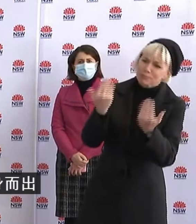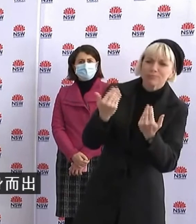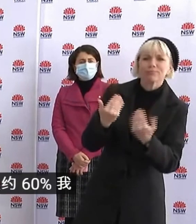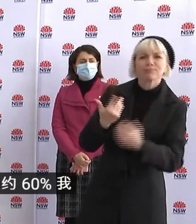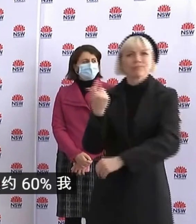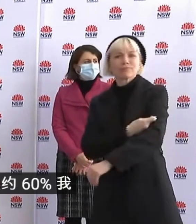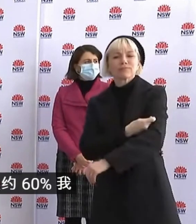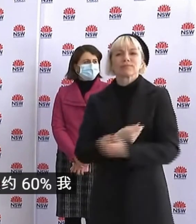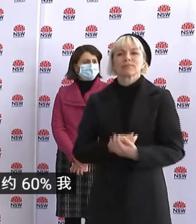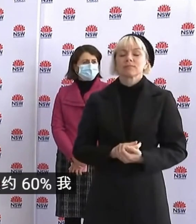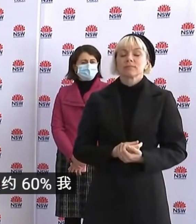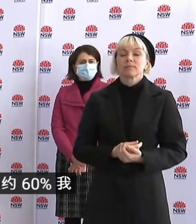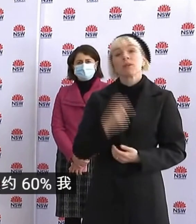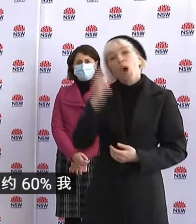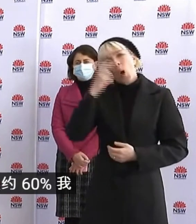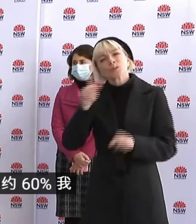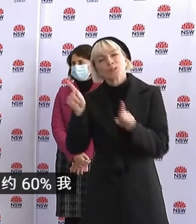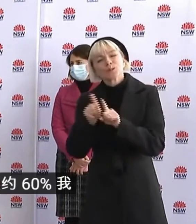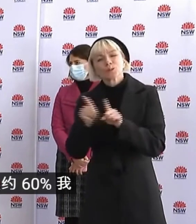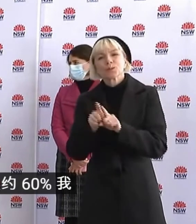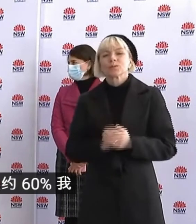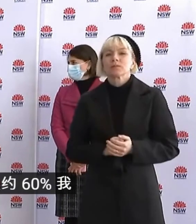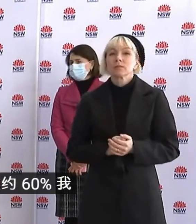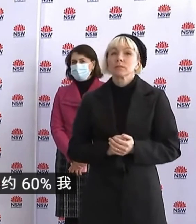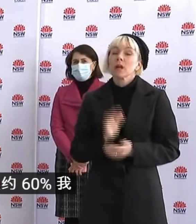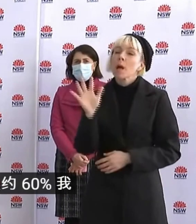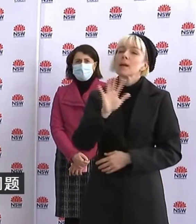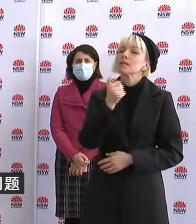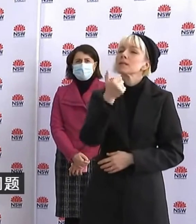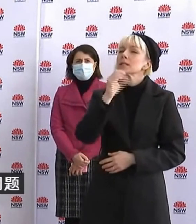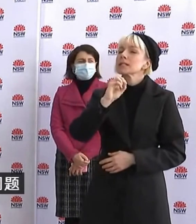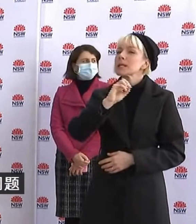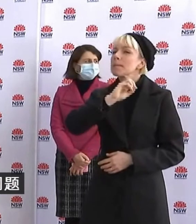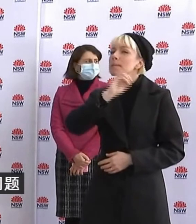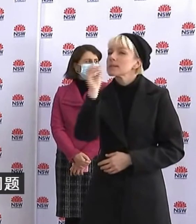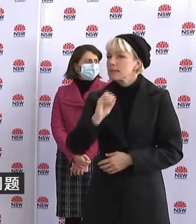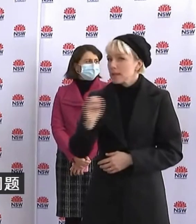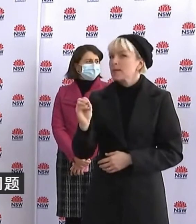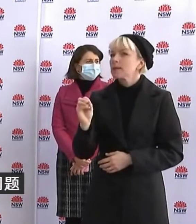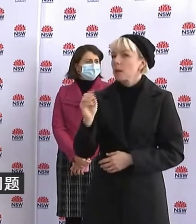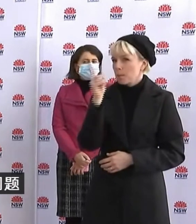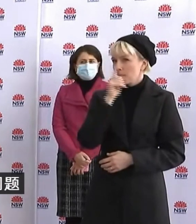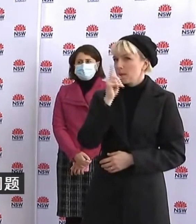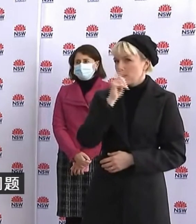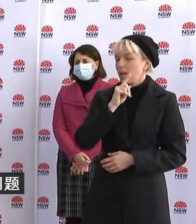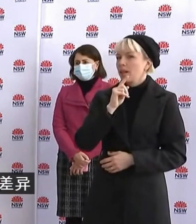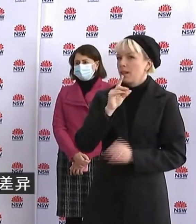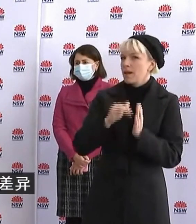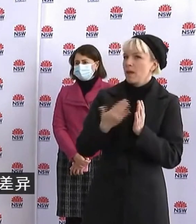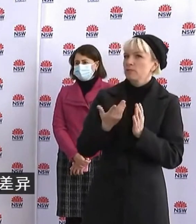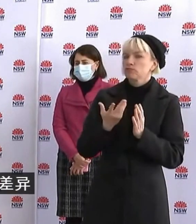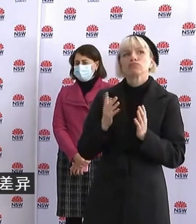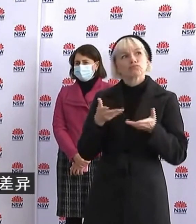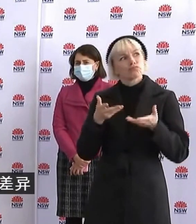come forward, and older people, but particularly we're seeing about almost 60%. I mean, going to the question that was asked before